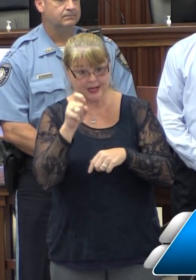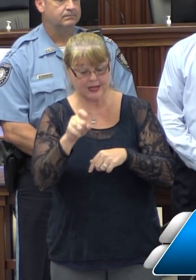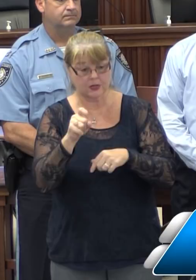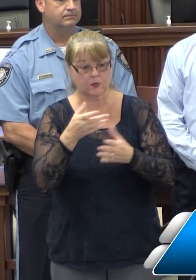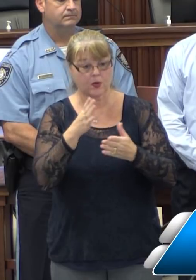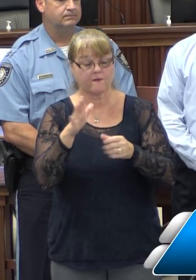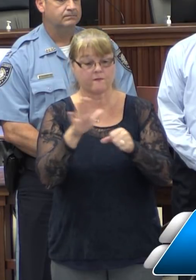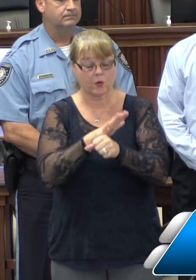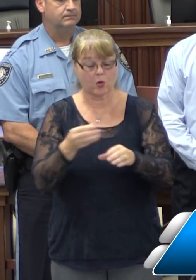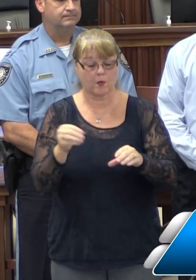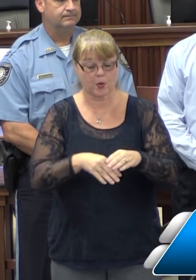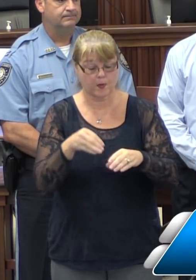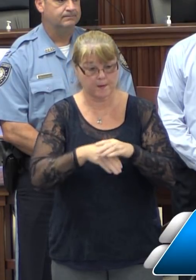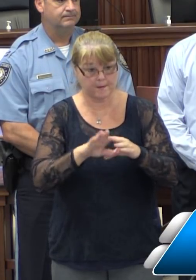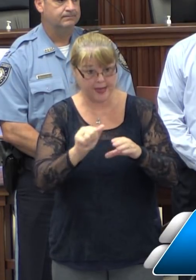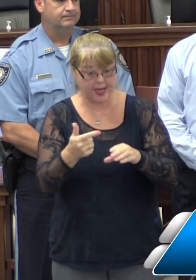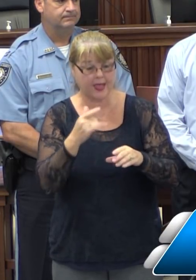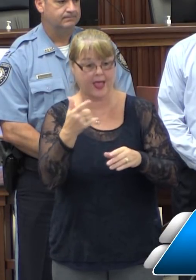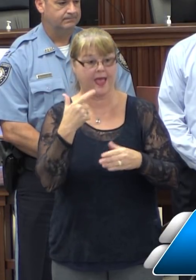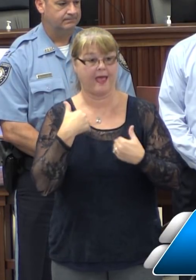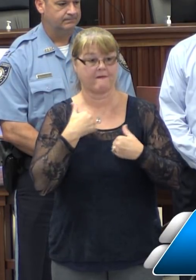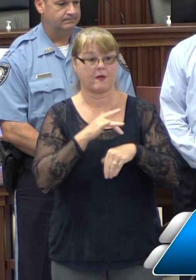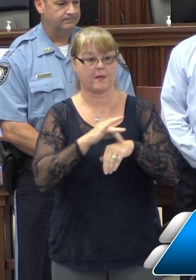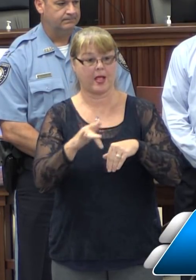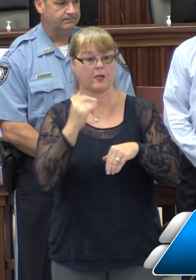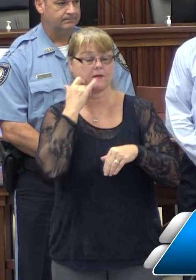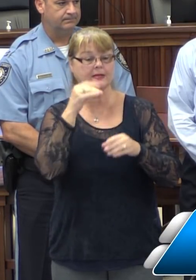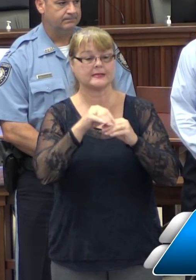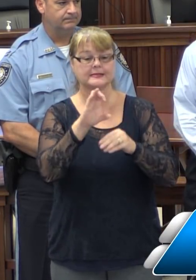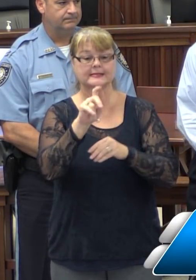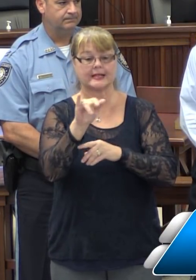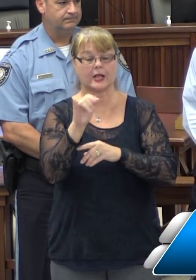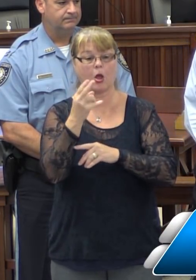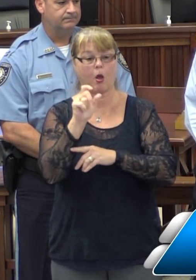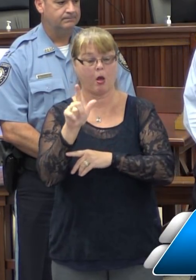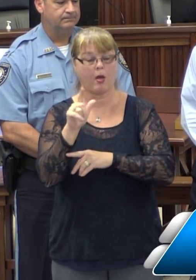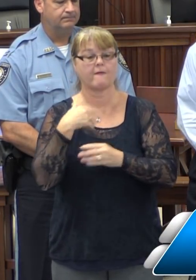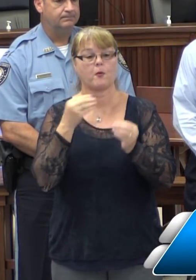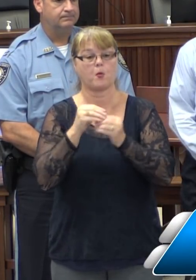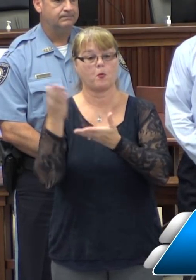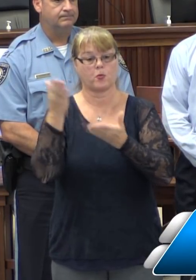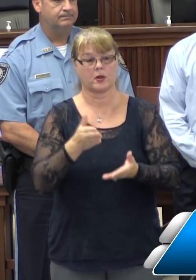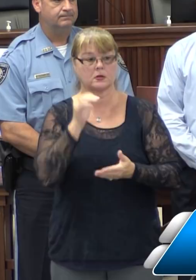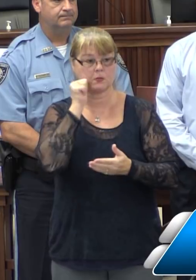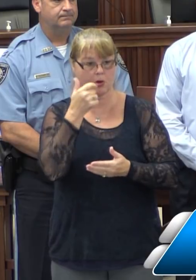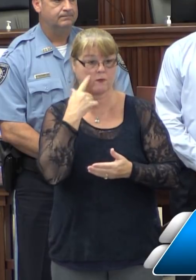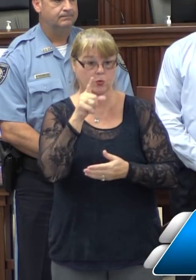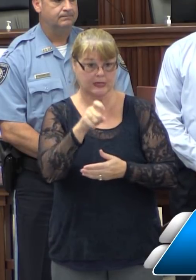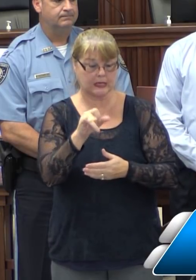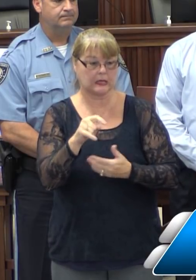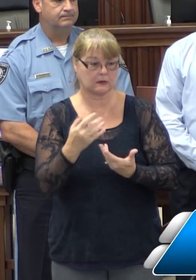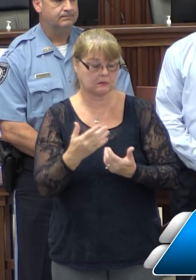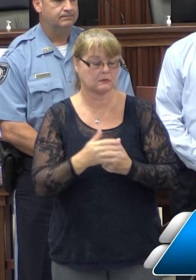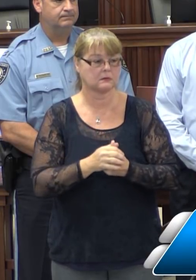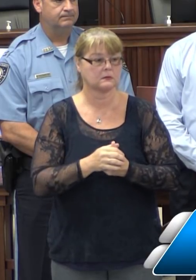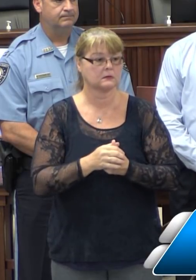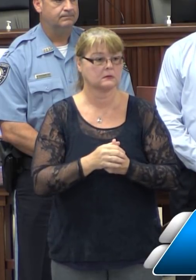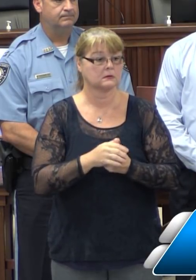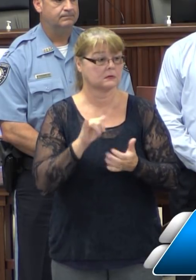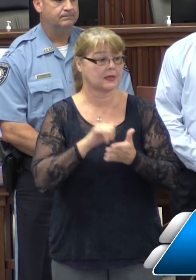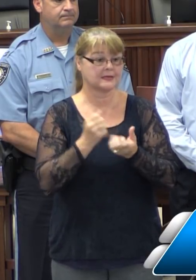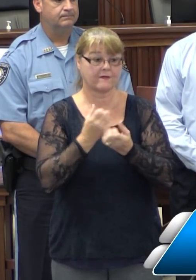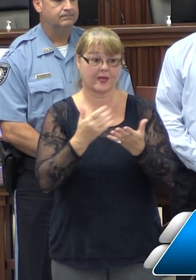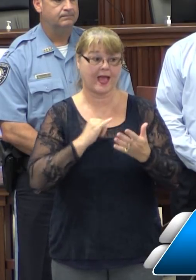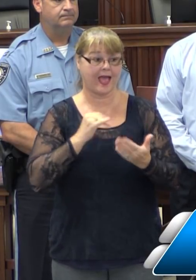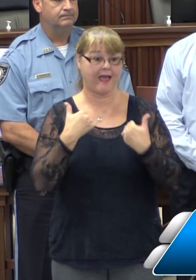or who want to fill sandbags. They do have sandbags available at City Hall, and they have more coming tomorrow. Okay? All right, that's